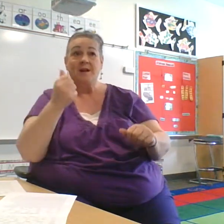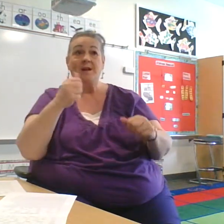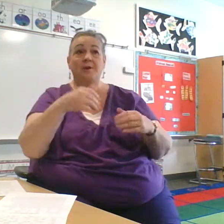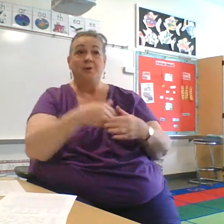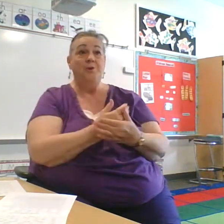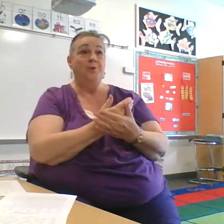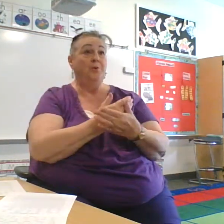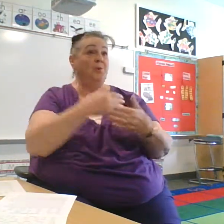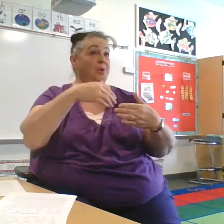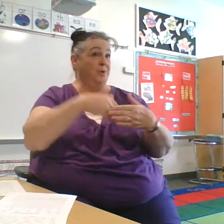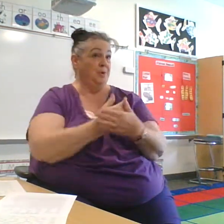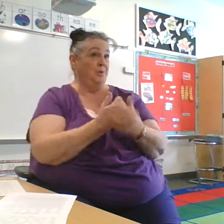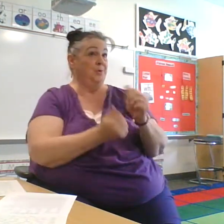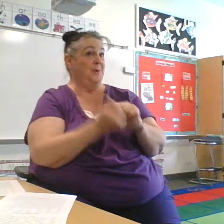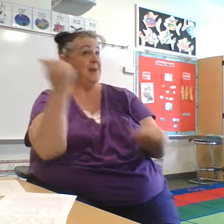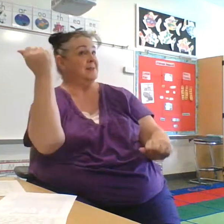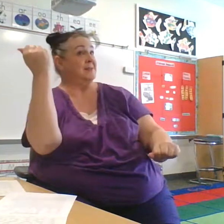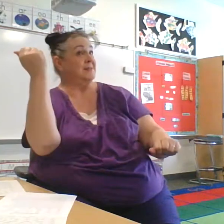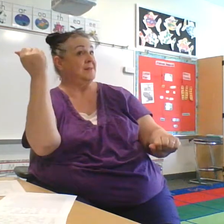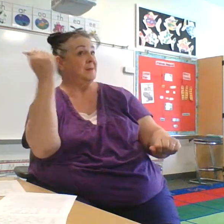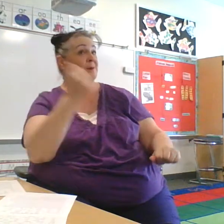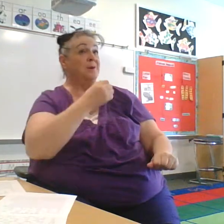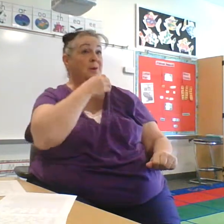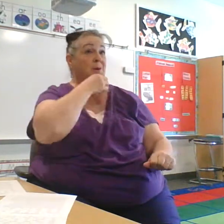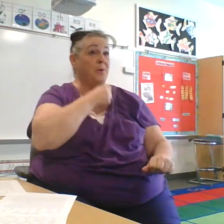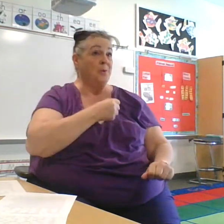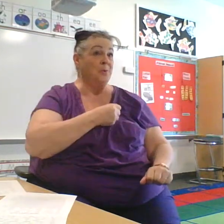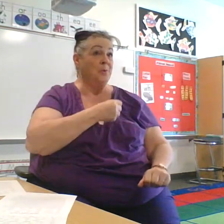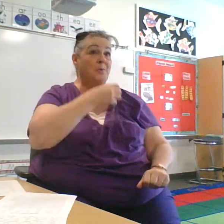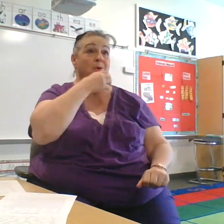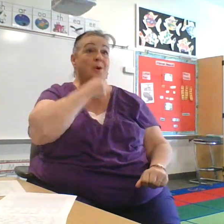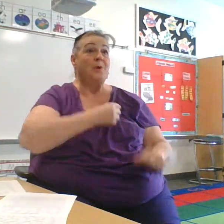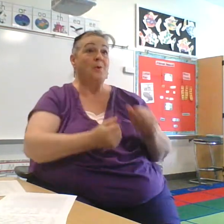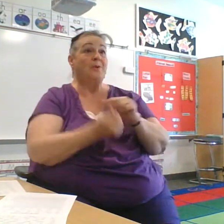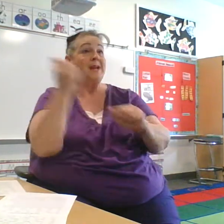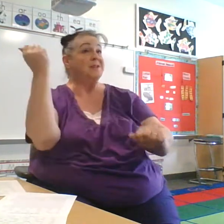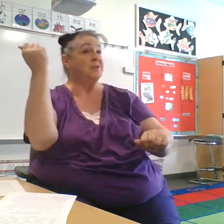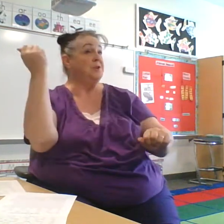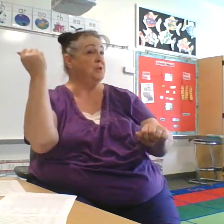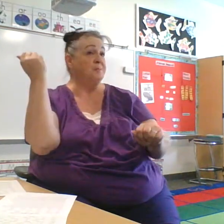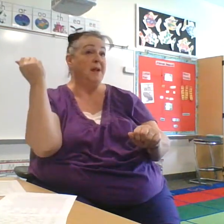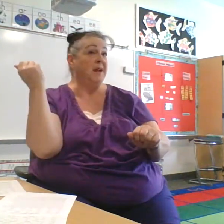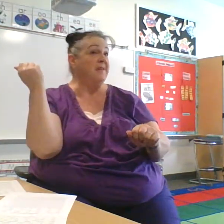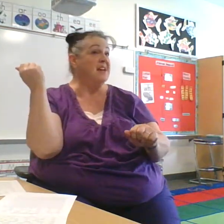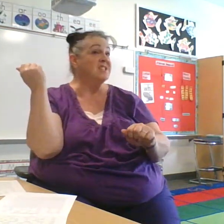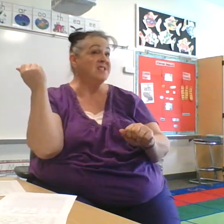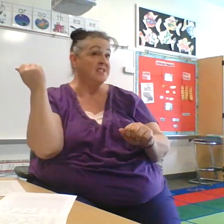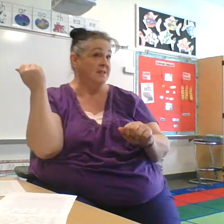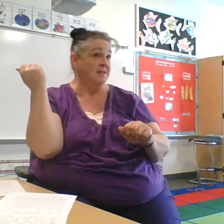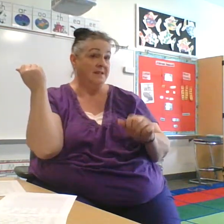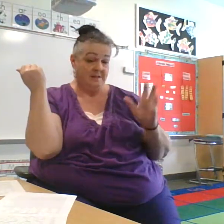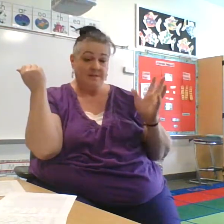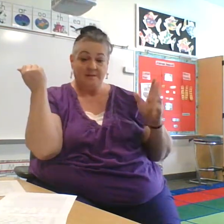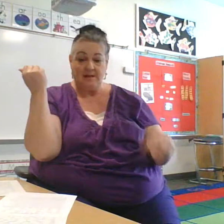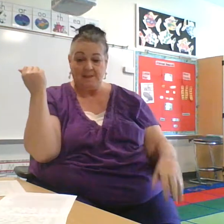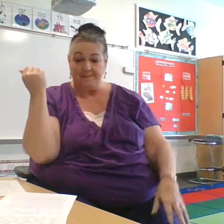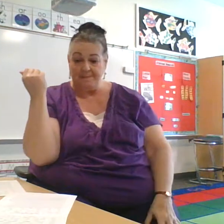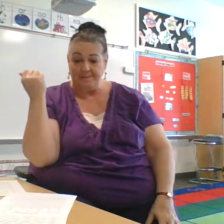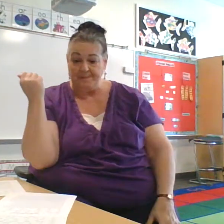Okay. new, newest, old, oldest. You just plug in that st. Okay.